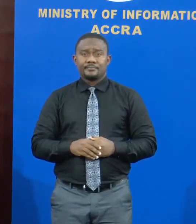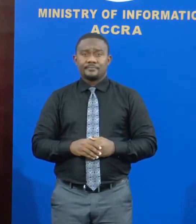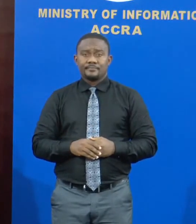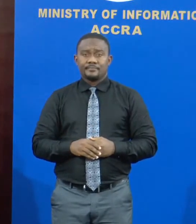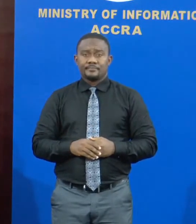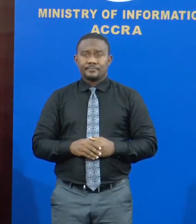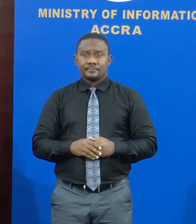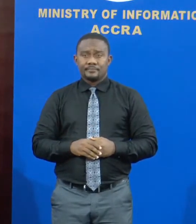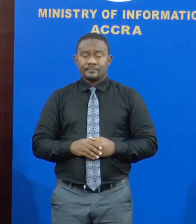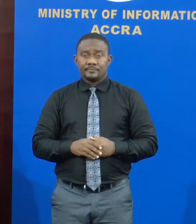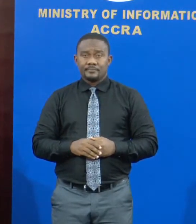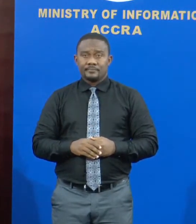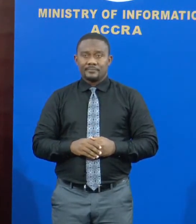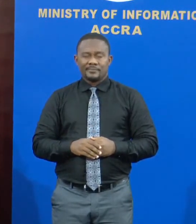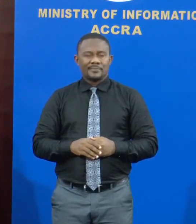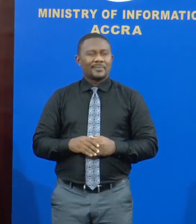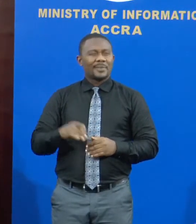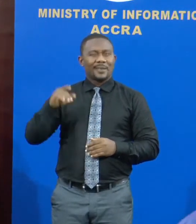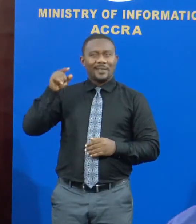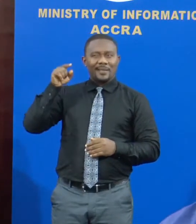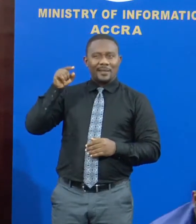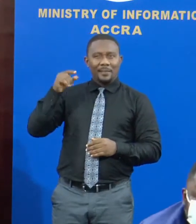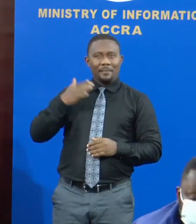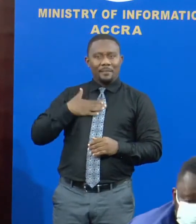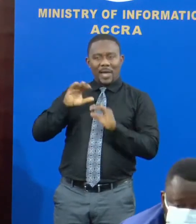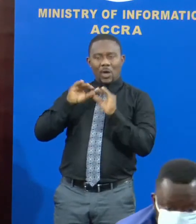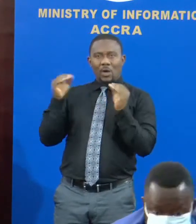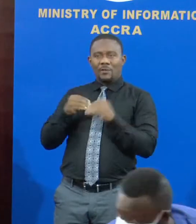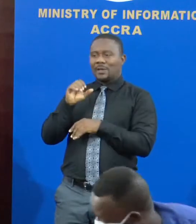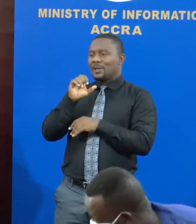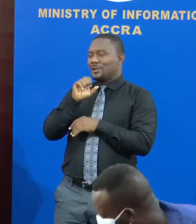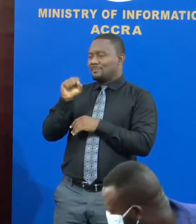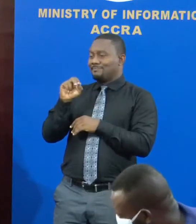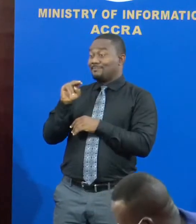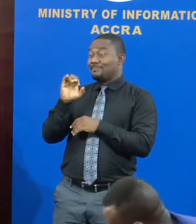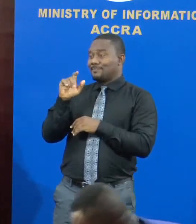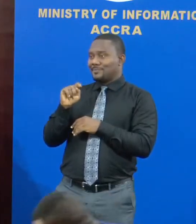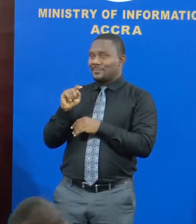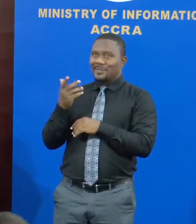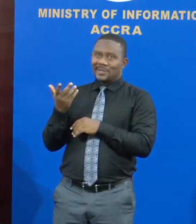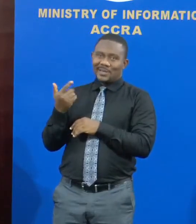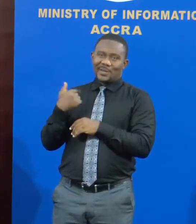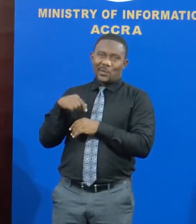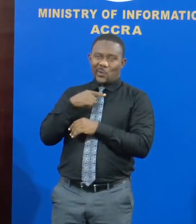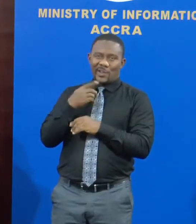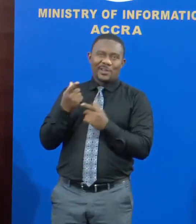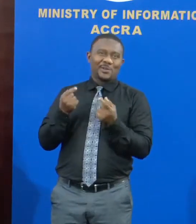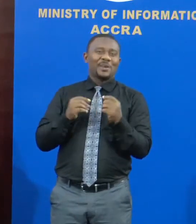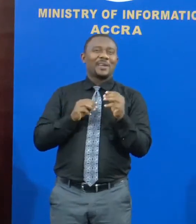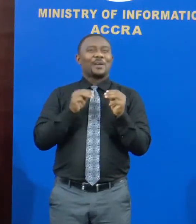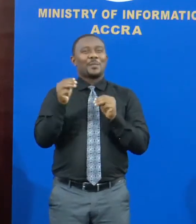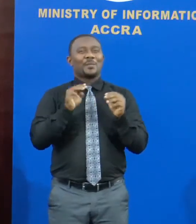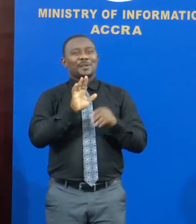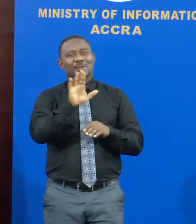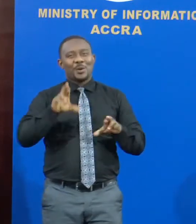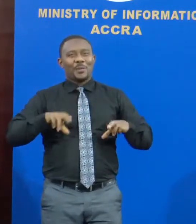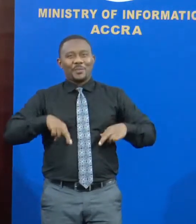What we do at SNIT is very simple. Everybody knows us as managing your